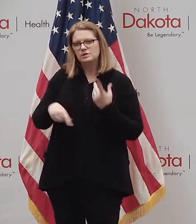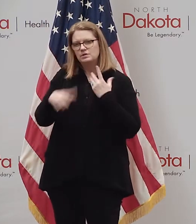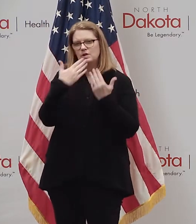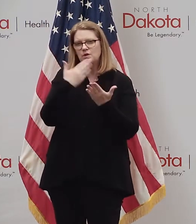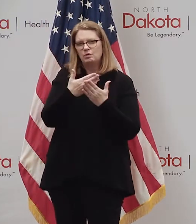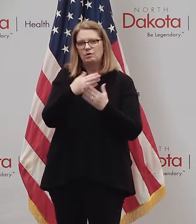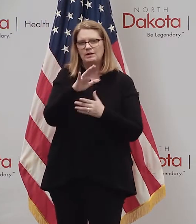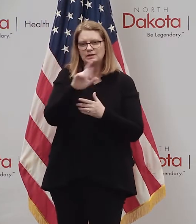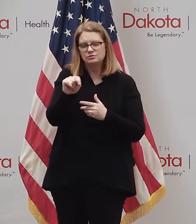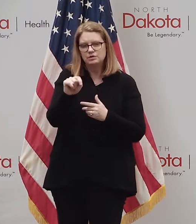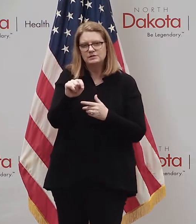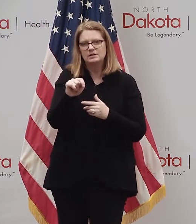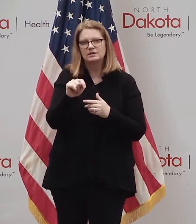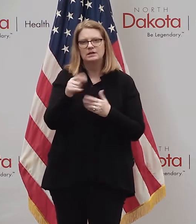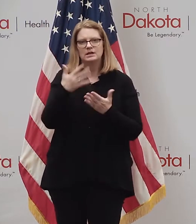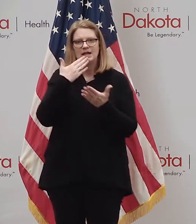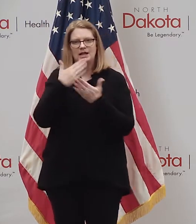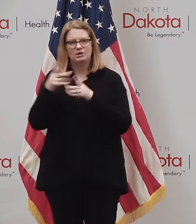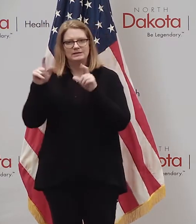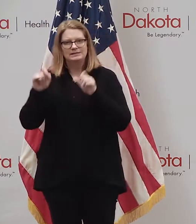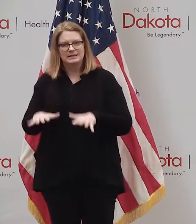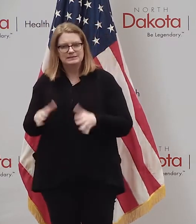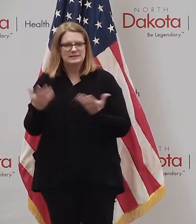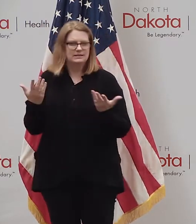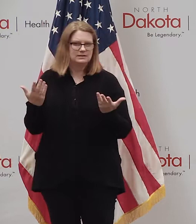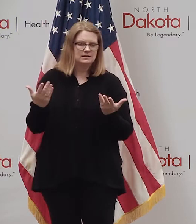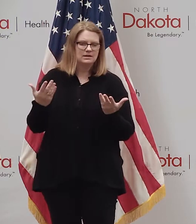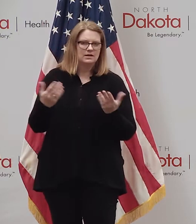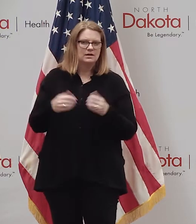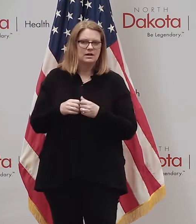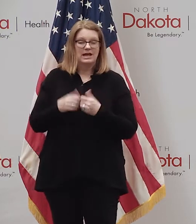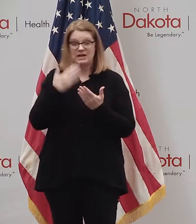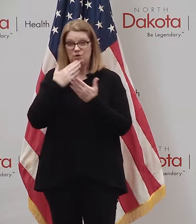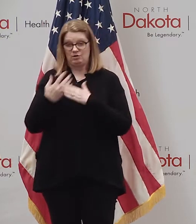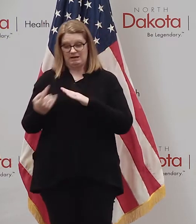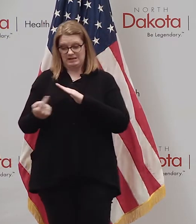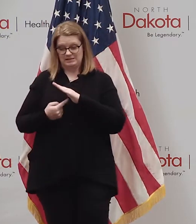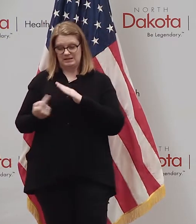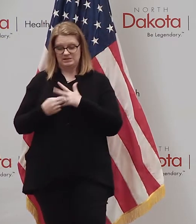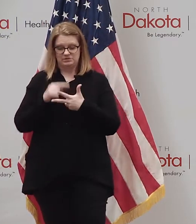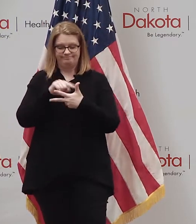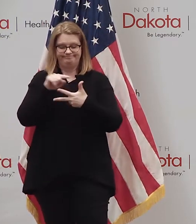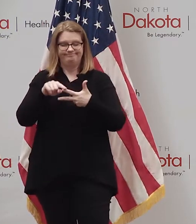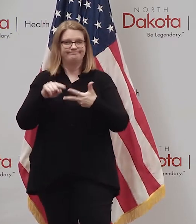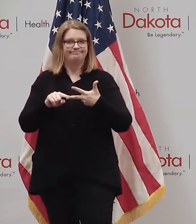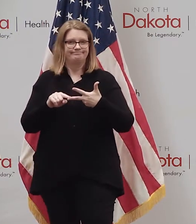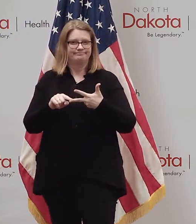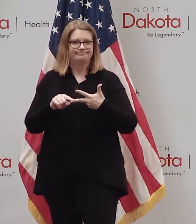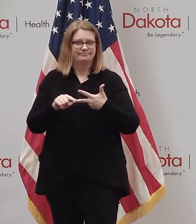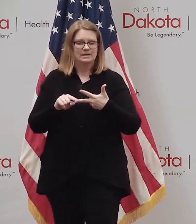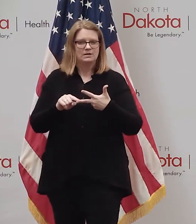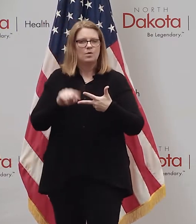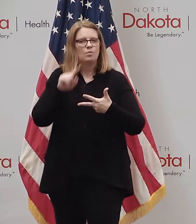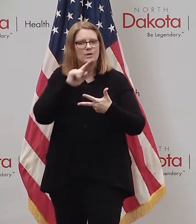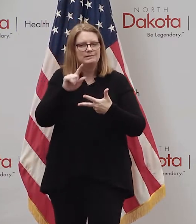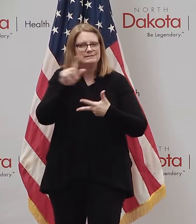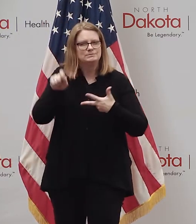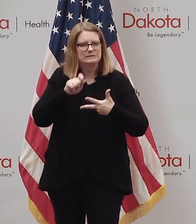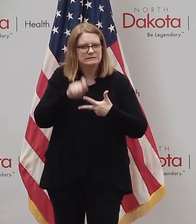contact tracing and good testing, good contact tracing and good isolation, that's the way that we can be in a very targeted